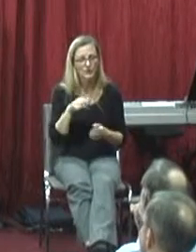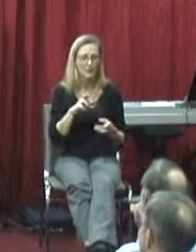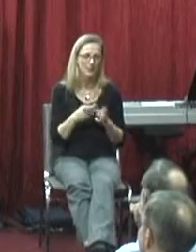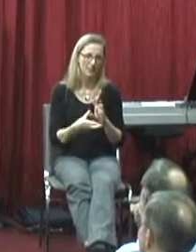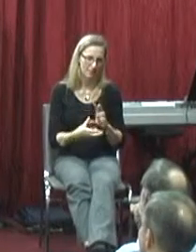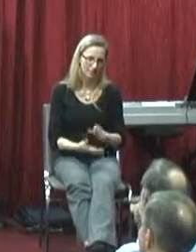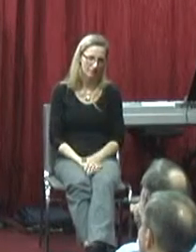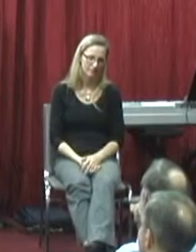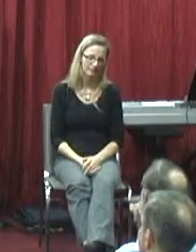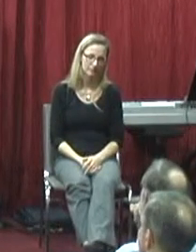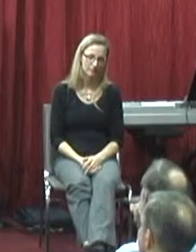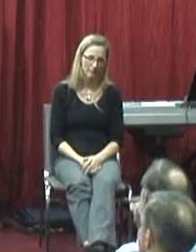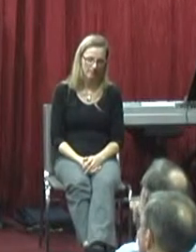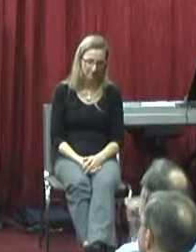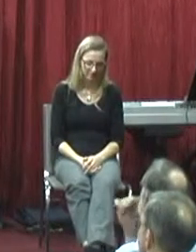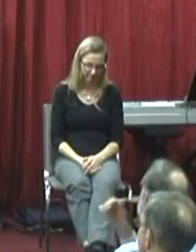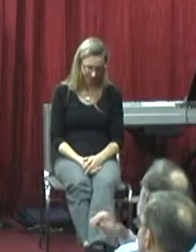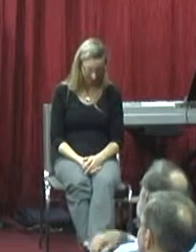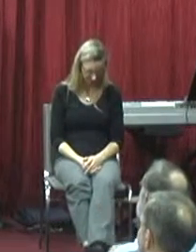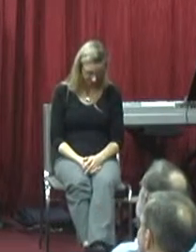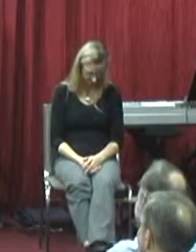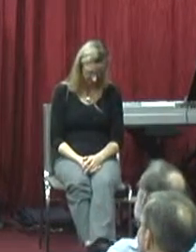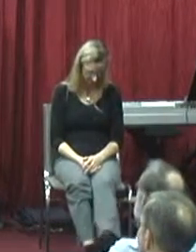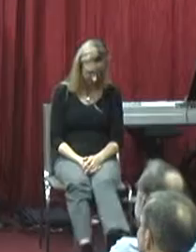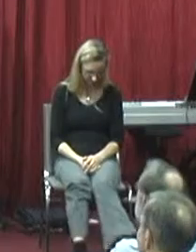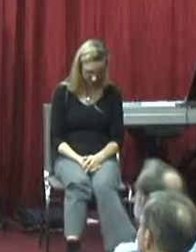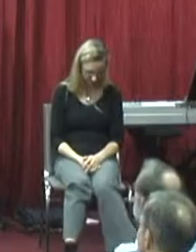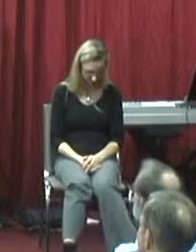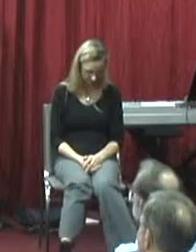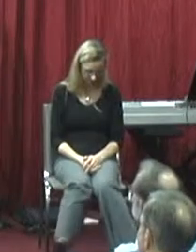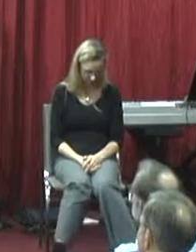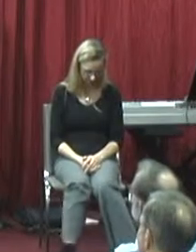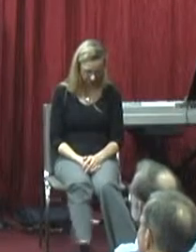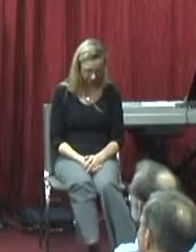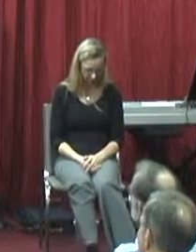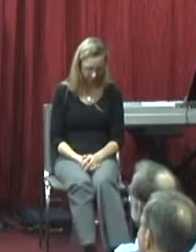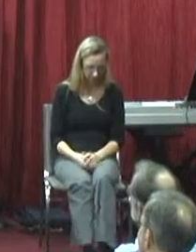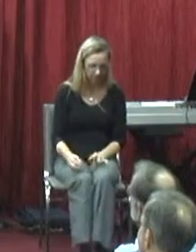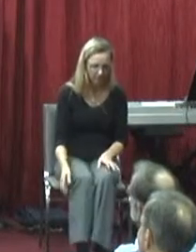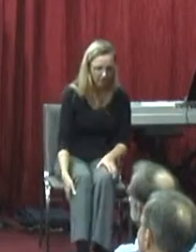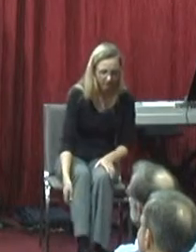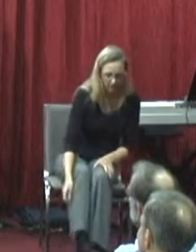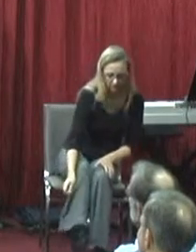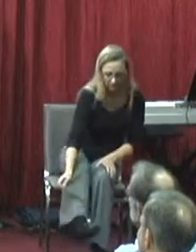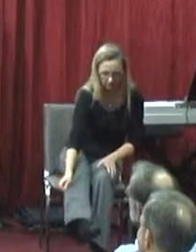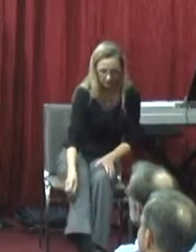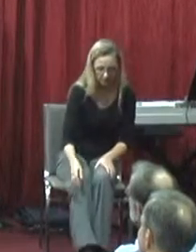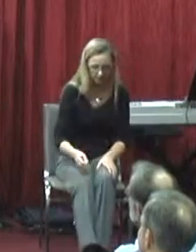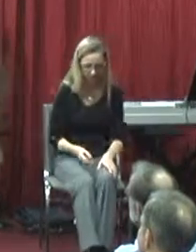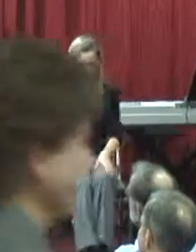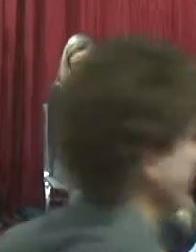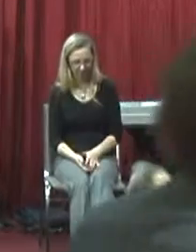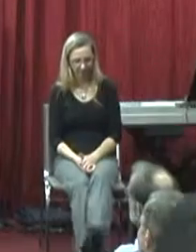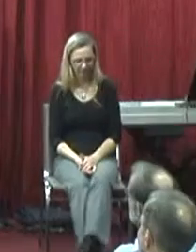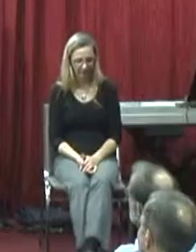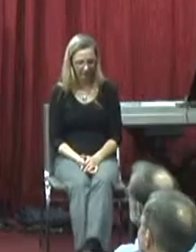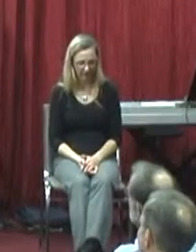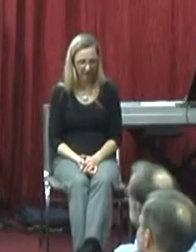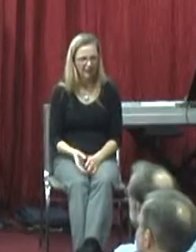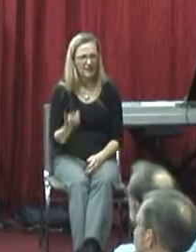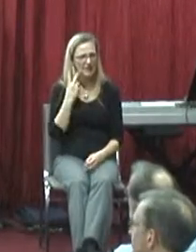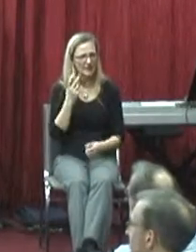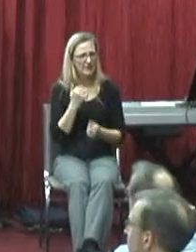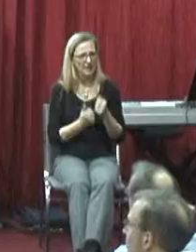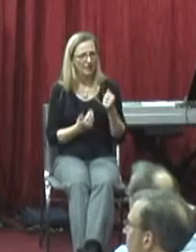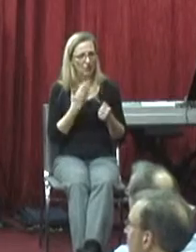repent and renew. Ask God to renew your mind so that it will think like he thinks, seeing every good thing as coming